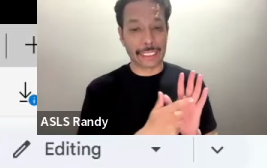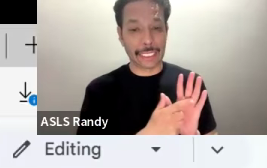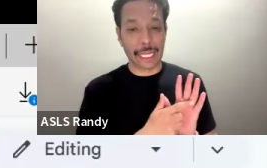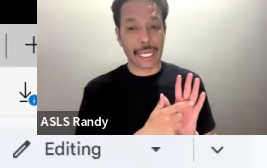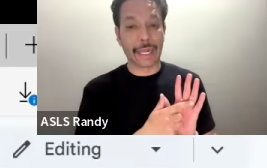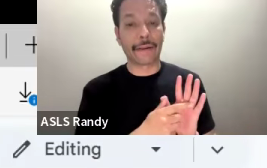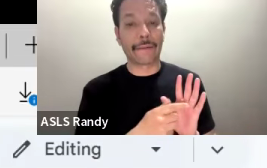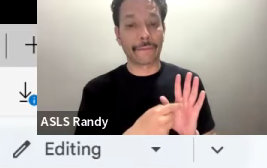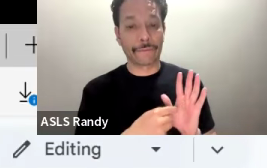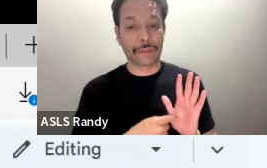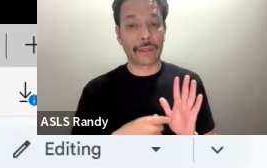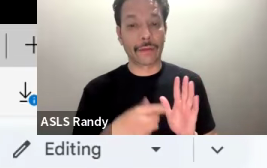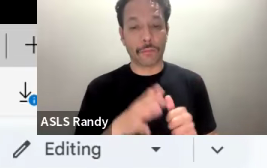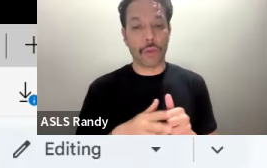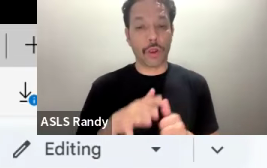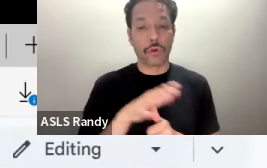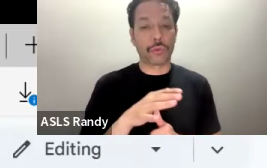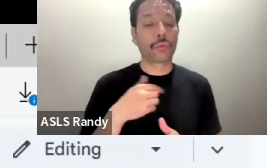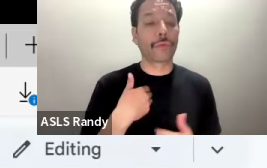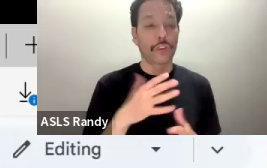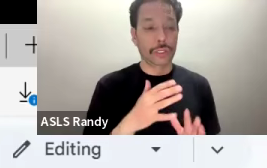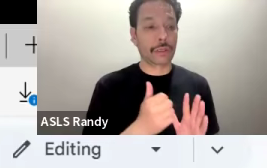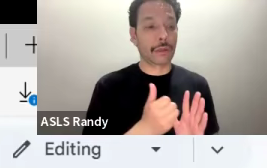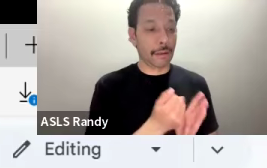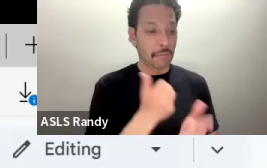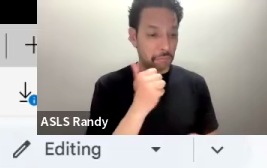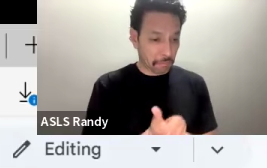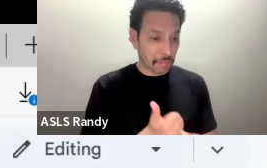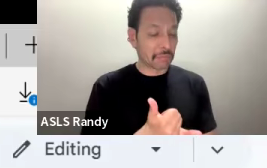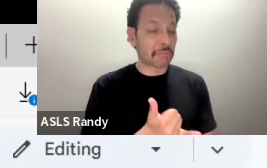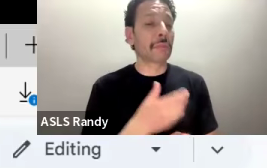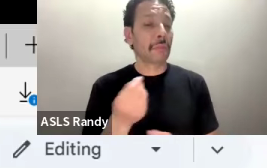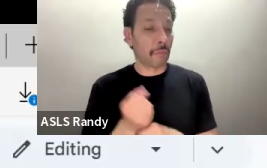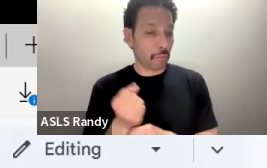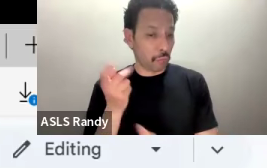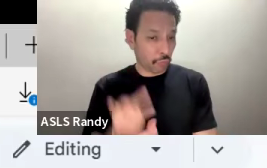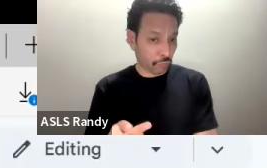that we amended and approved.